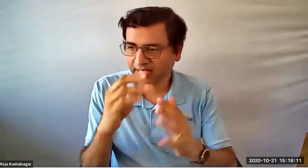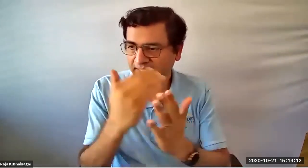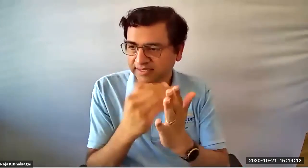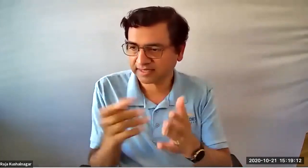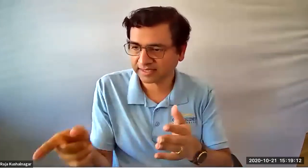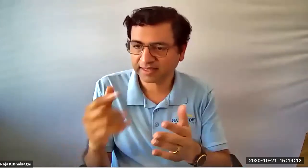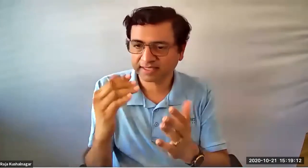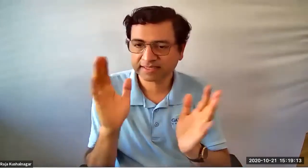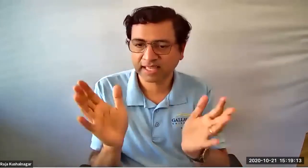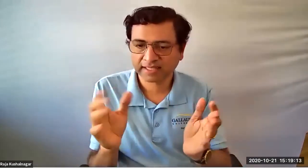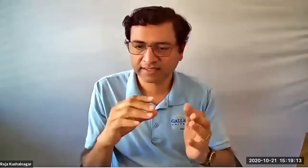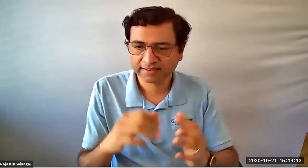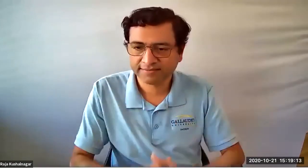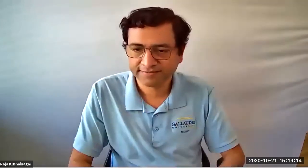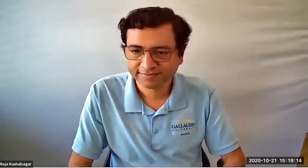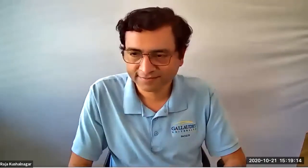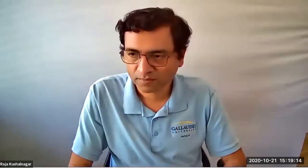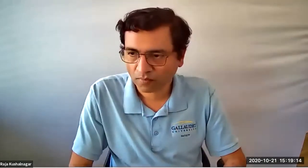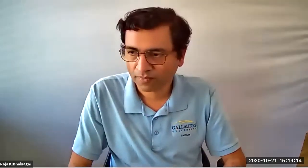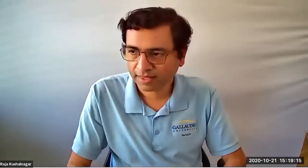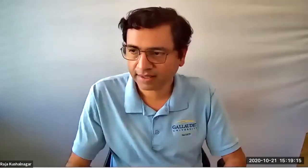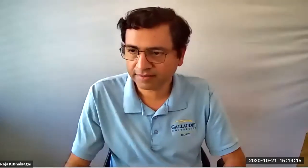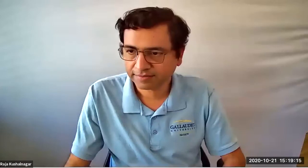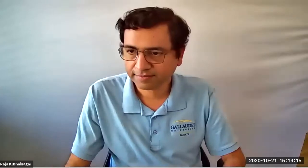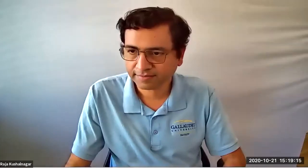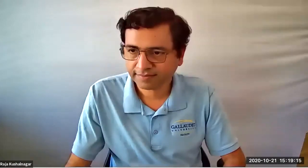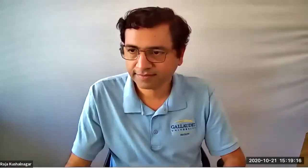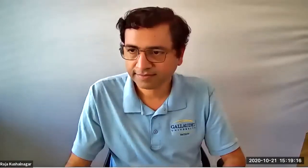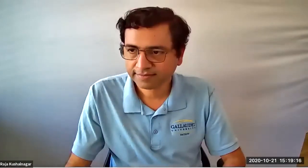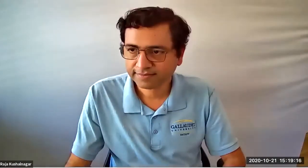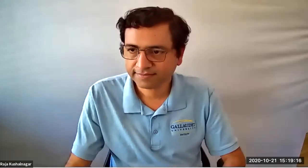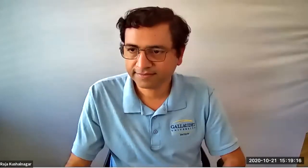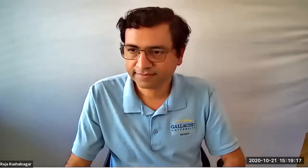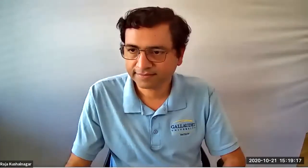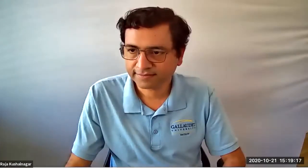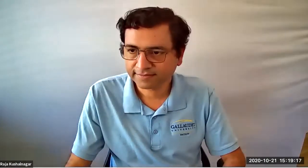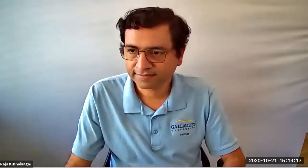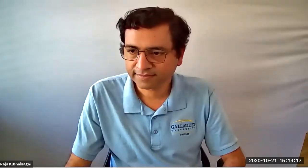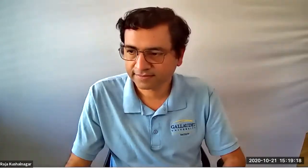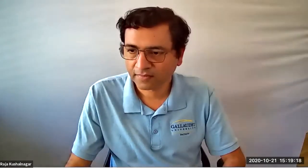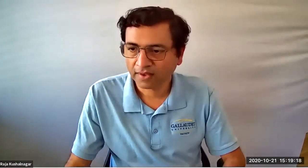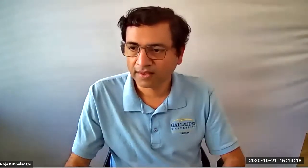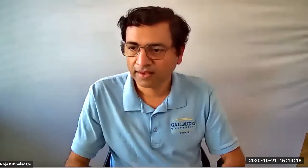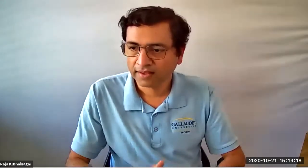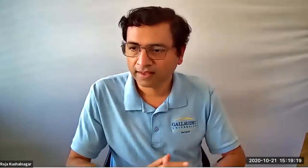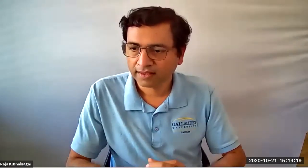And please do be sure to check our website. Again, the link is posted in the chat.